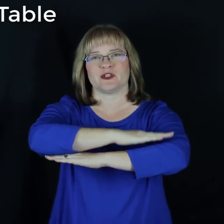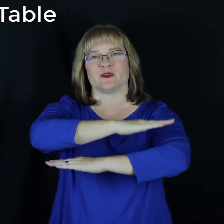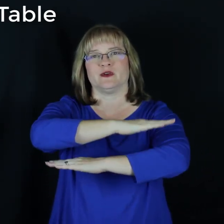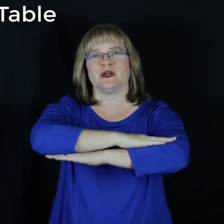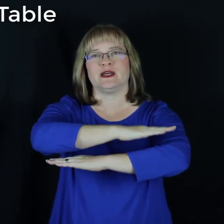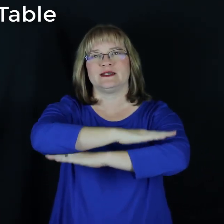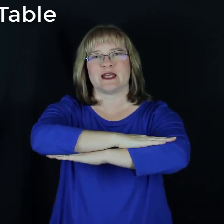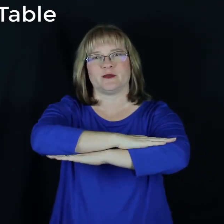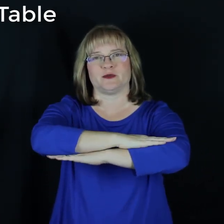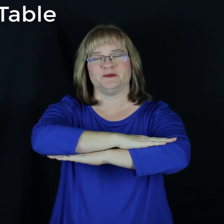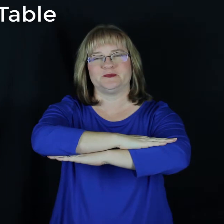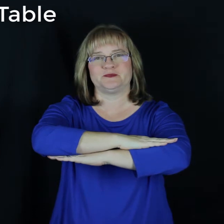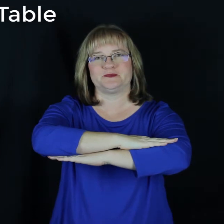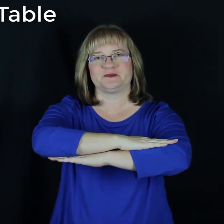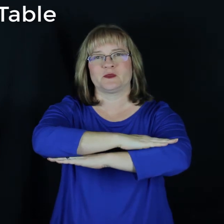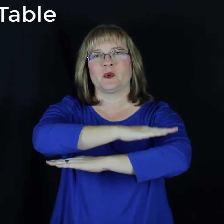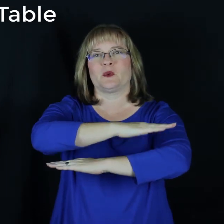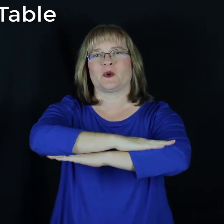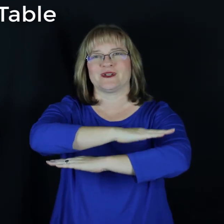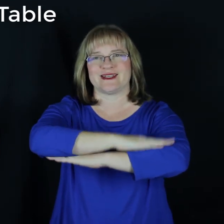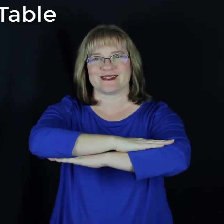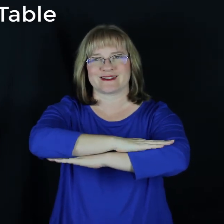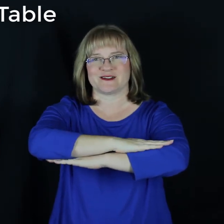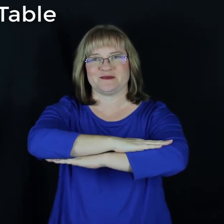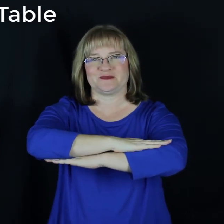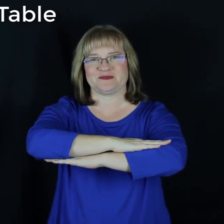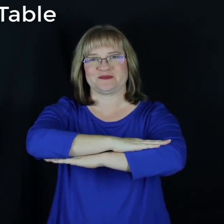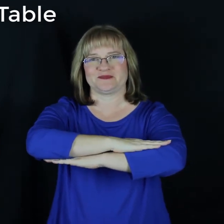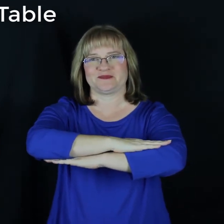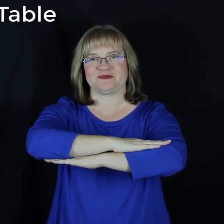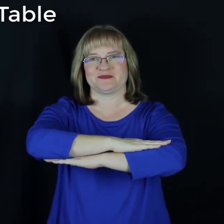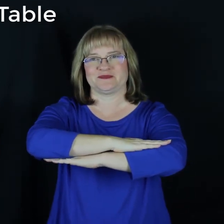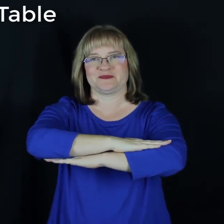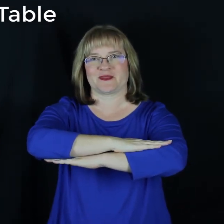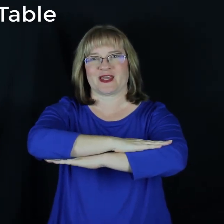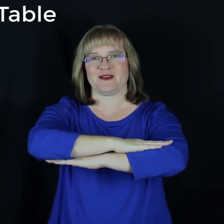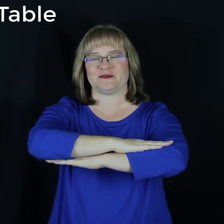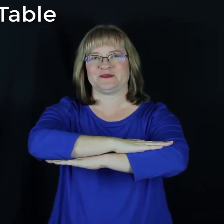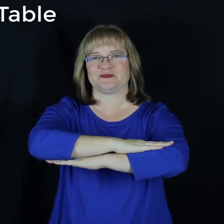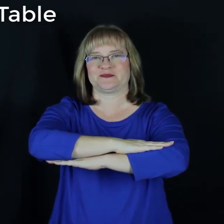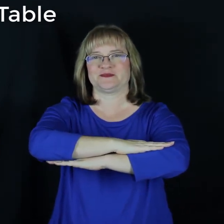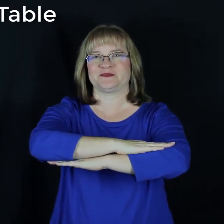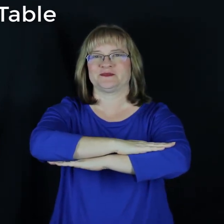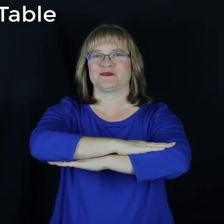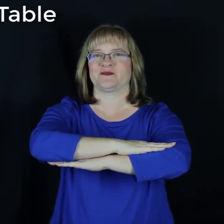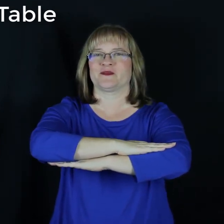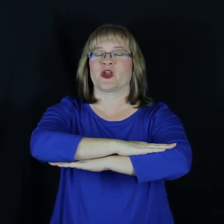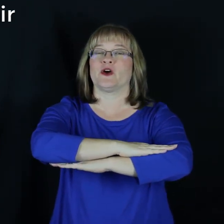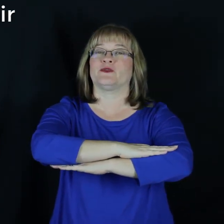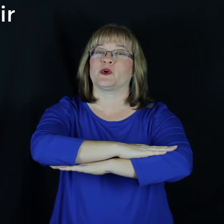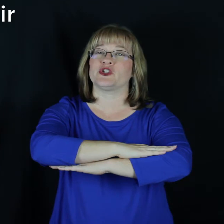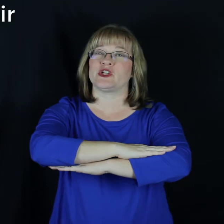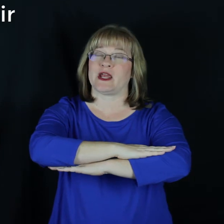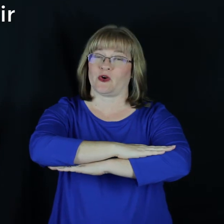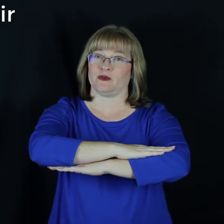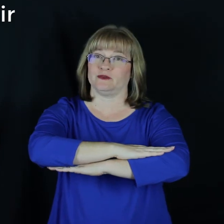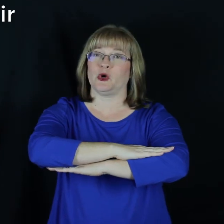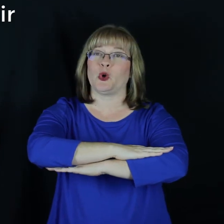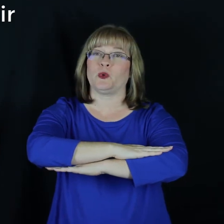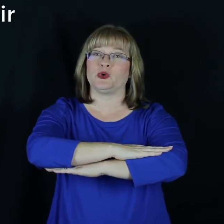other. Table or desk. Okay? For chair, we could